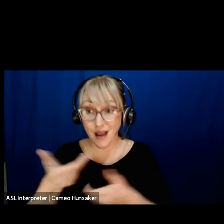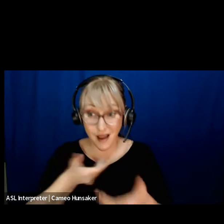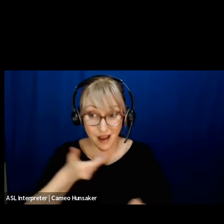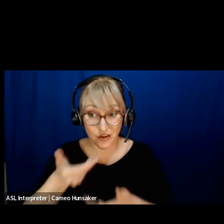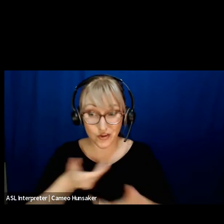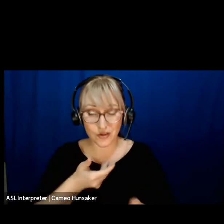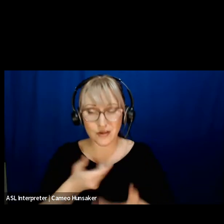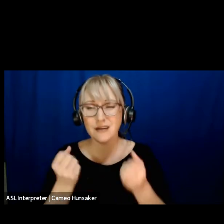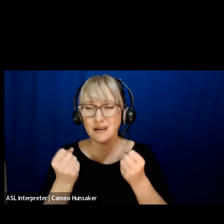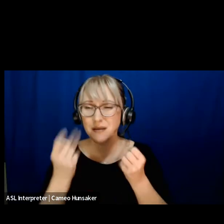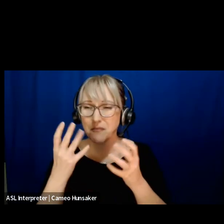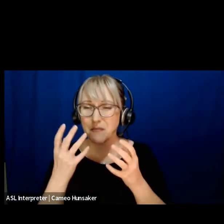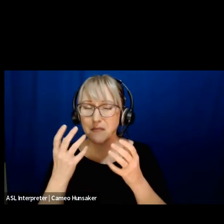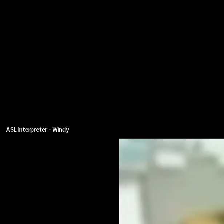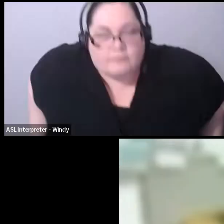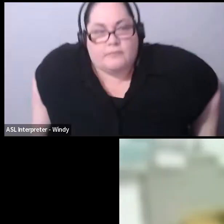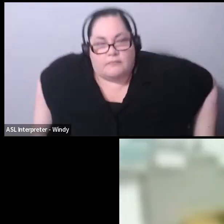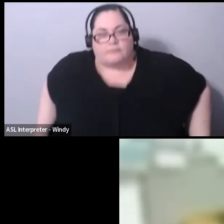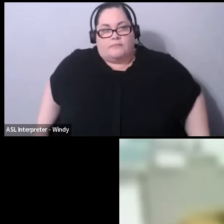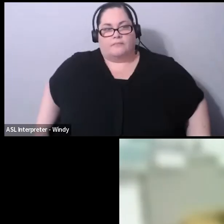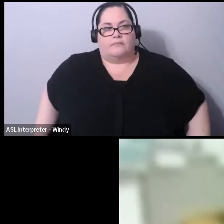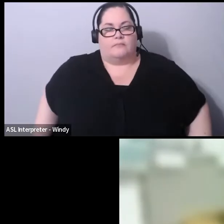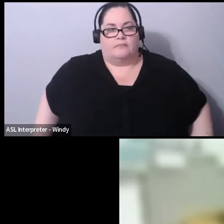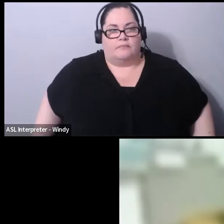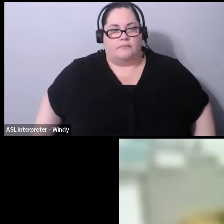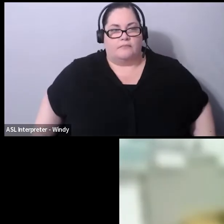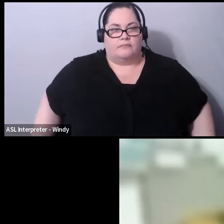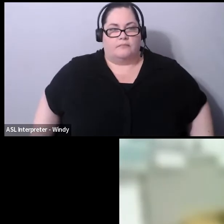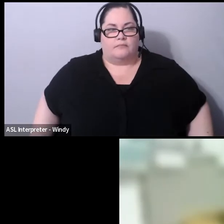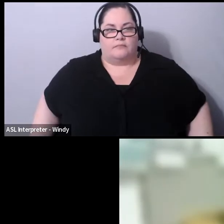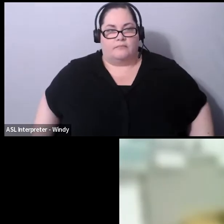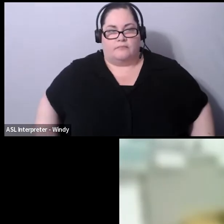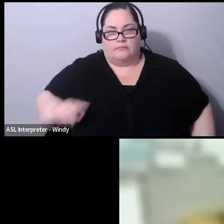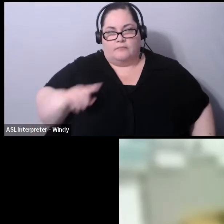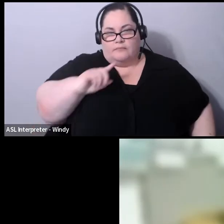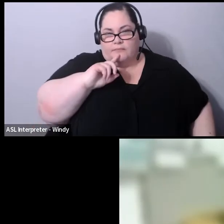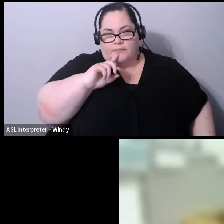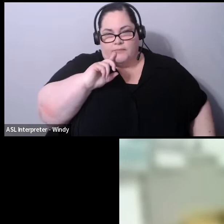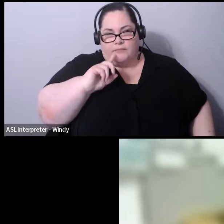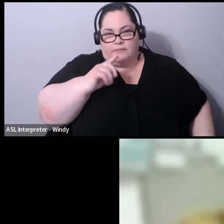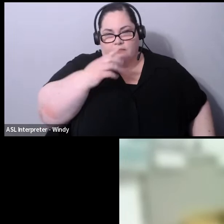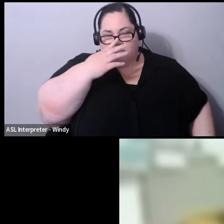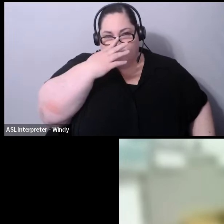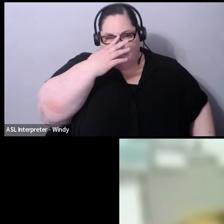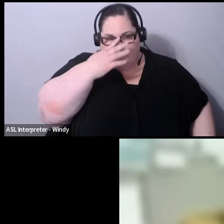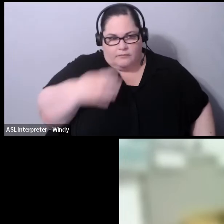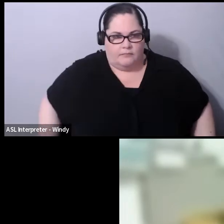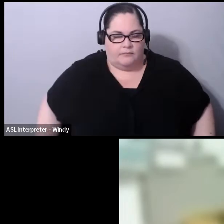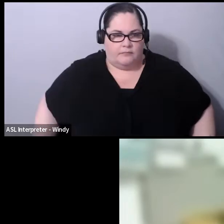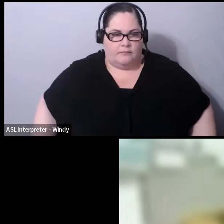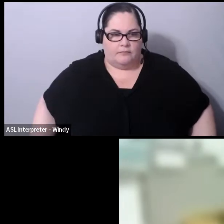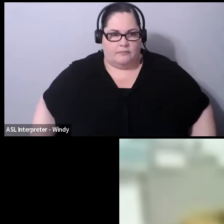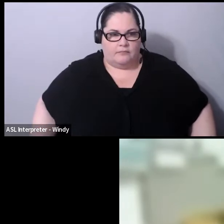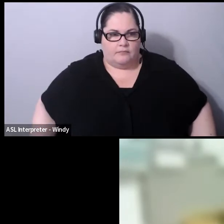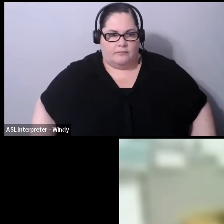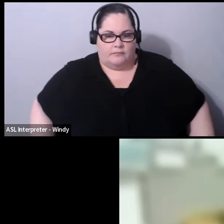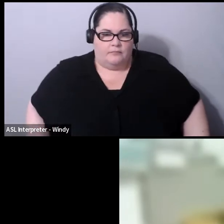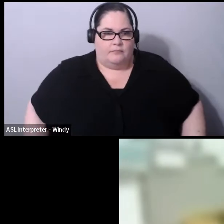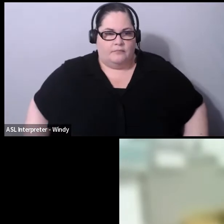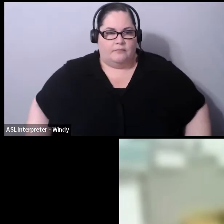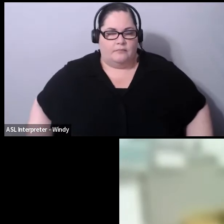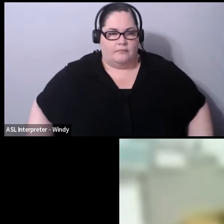lot of job seekers forget about careers in local government. And I would encourage people not to make that mistake